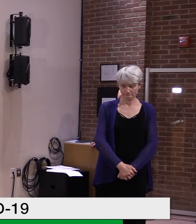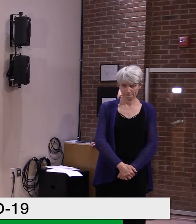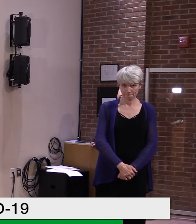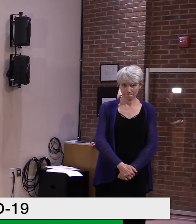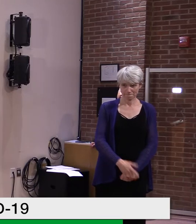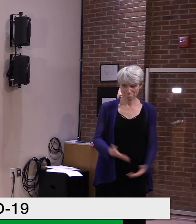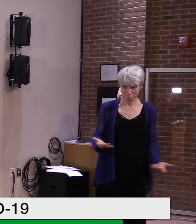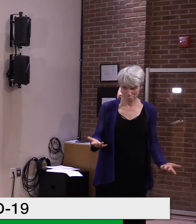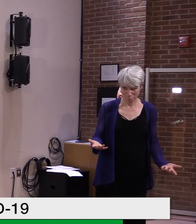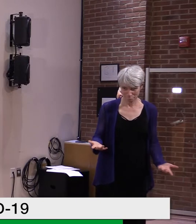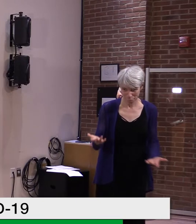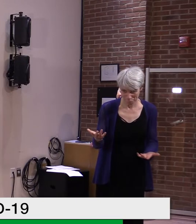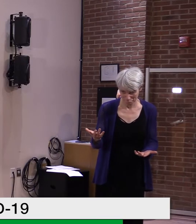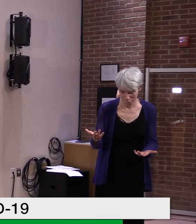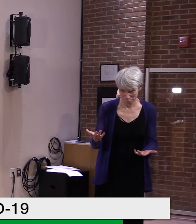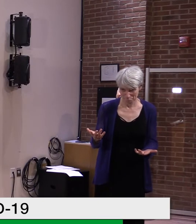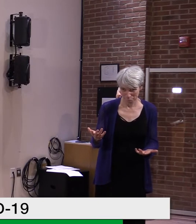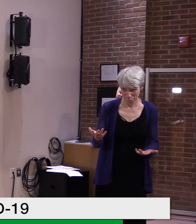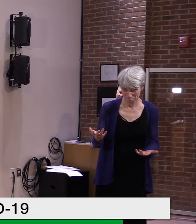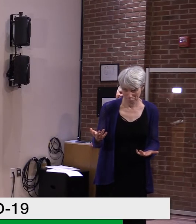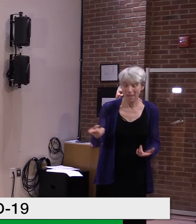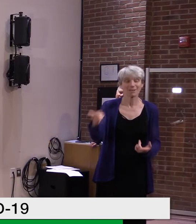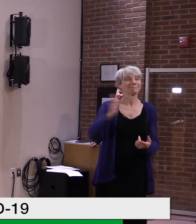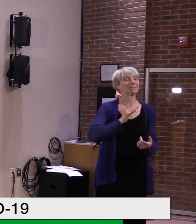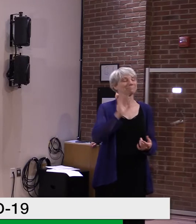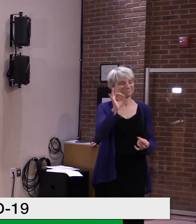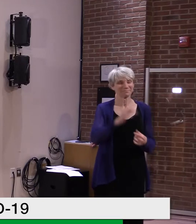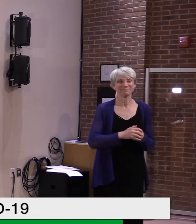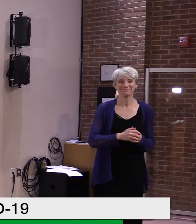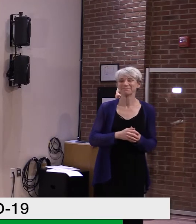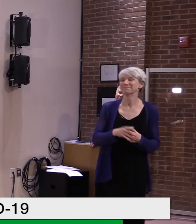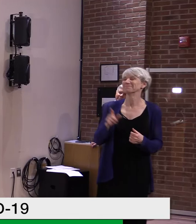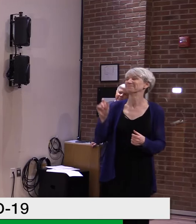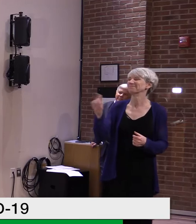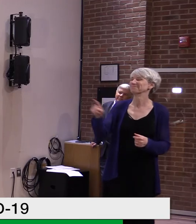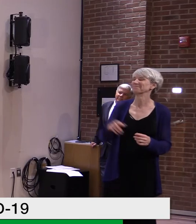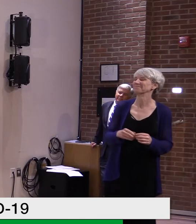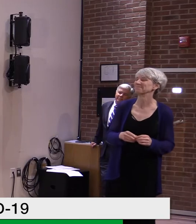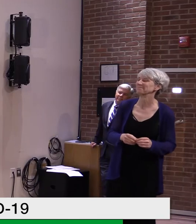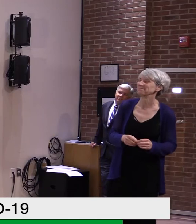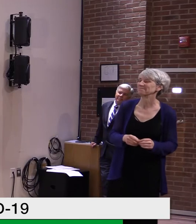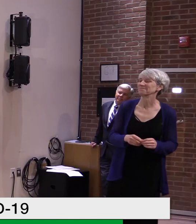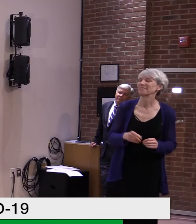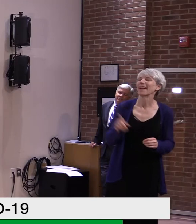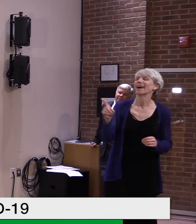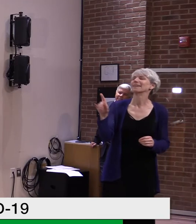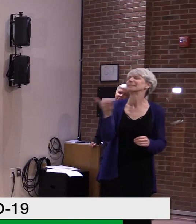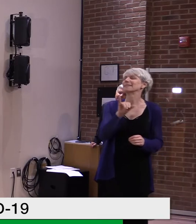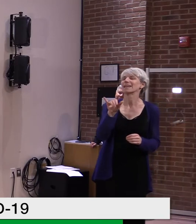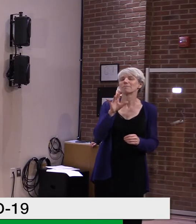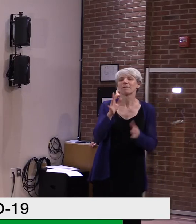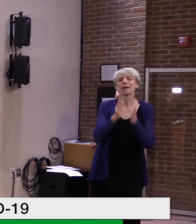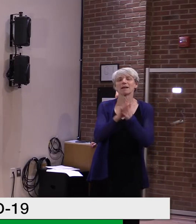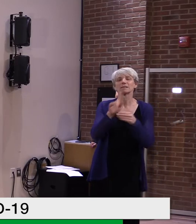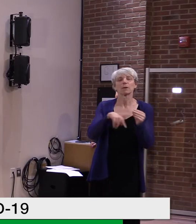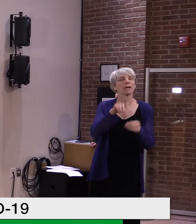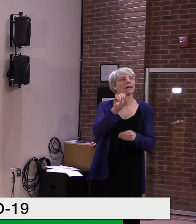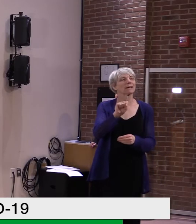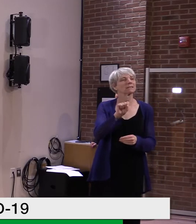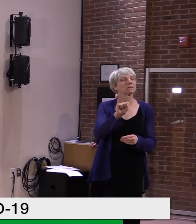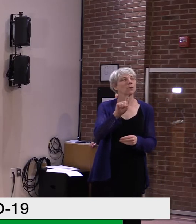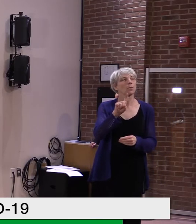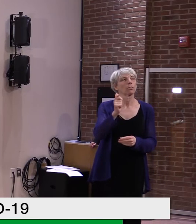We could. Yeah. Okay, great. Governor, my question is also about S-13, but I just kind of wanted to get your perspective on